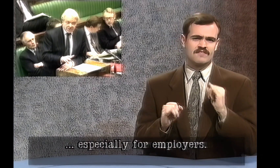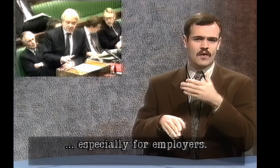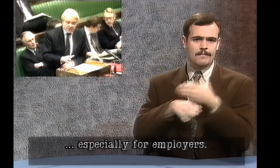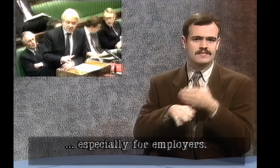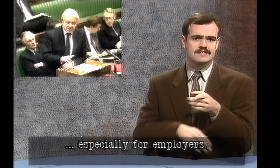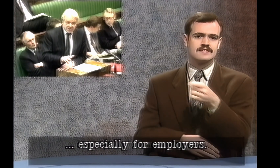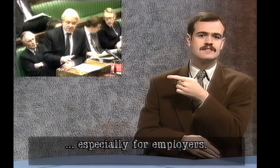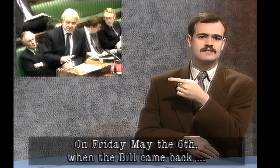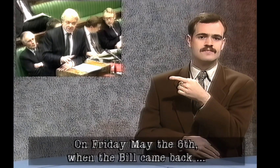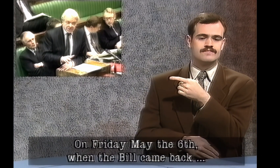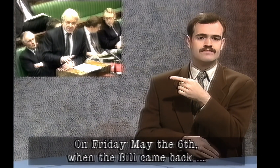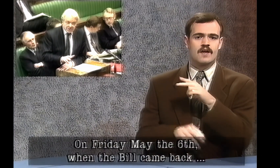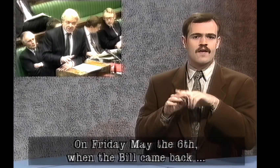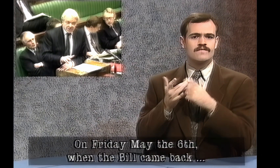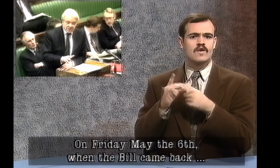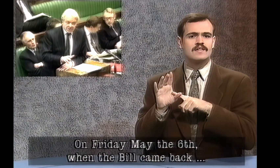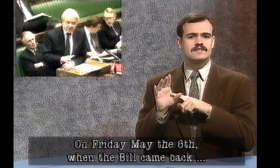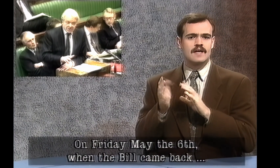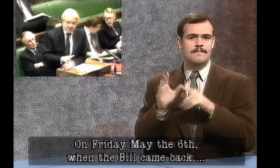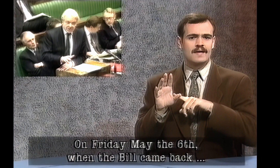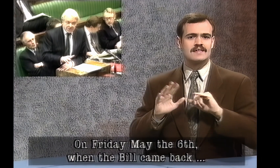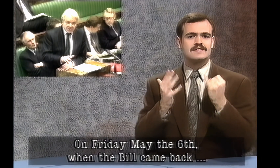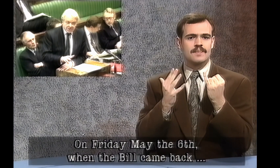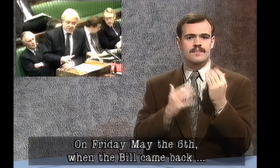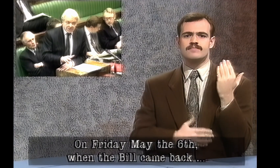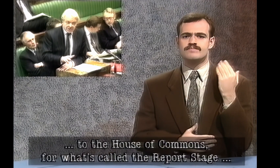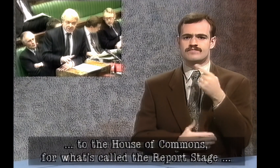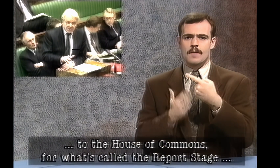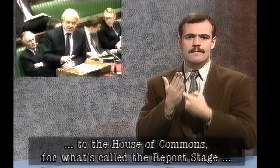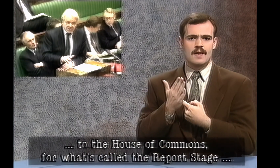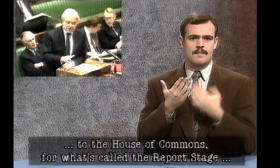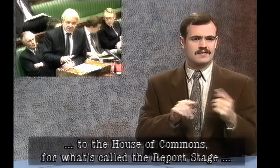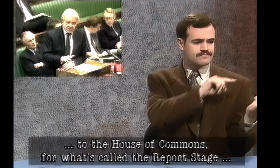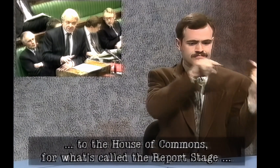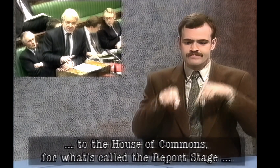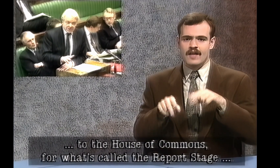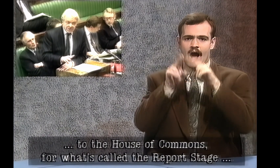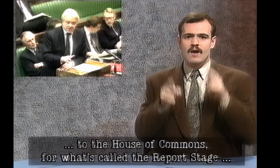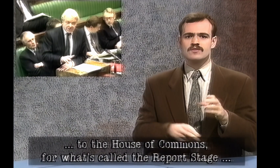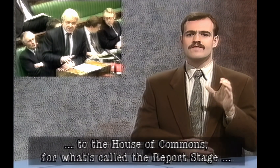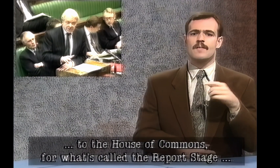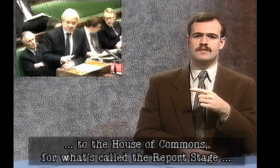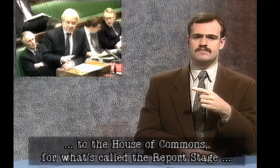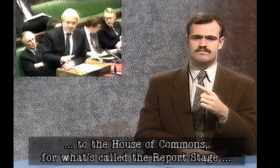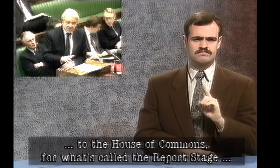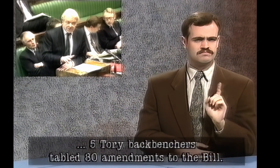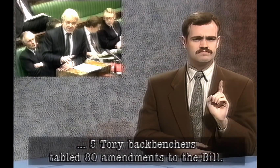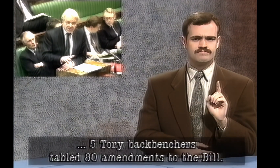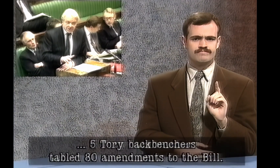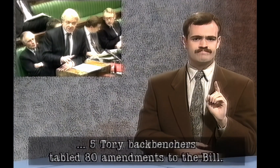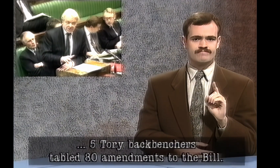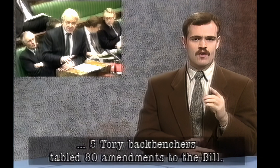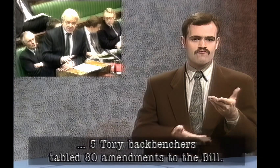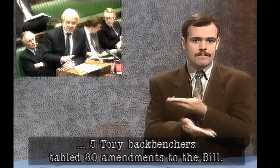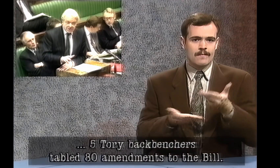for employers. On Friday, May the 6th, when the bill came back to the House of Commons for what's called the report stage,